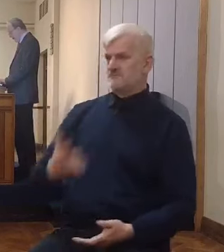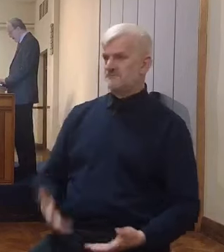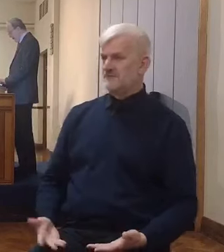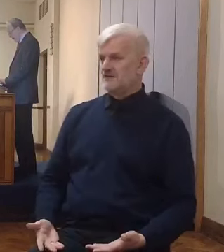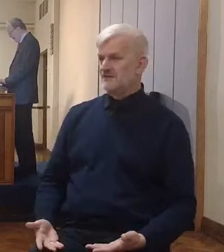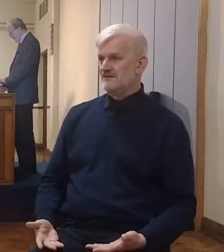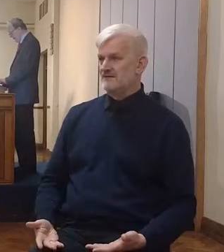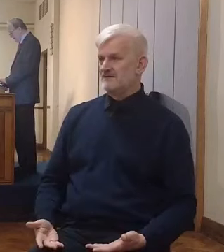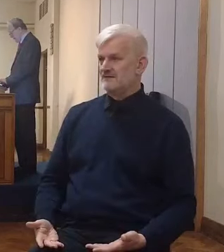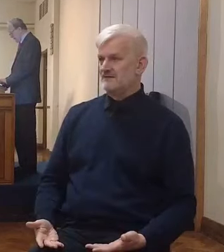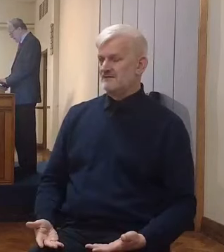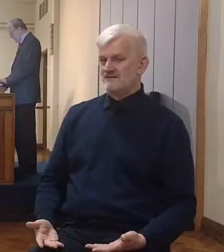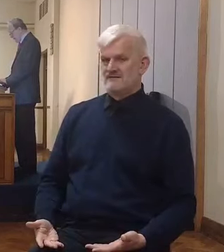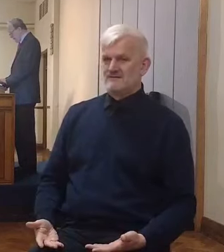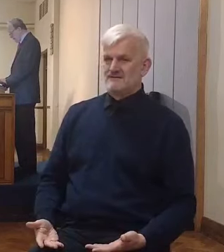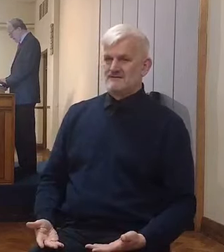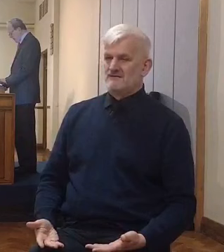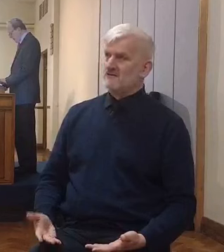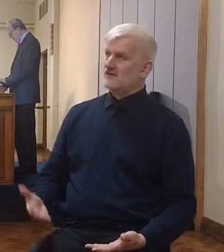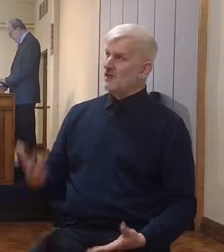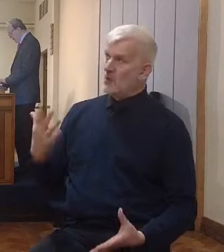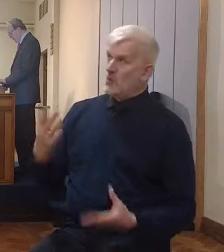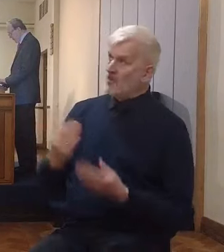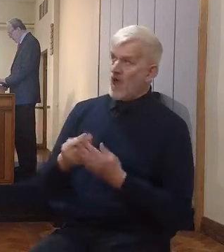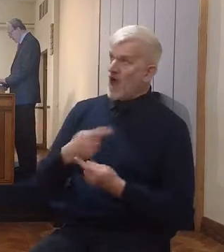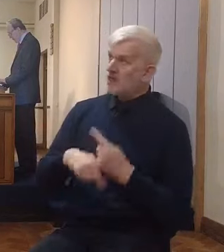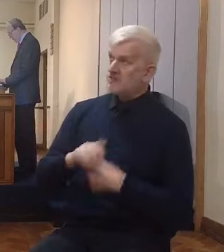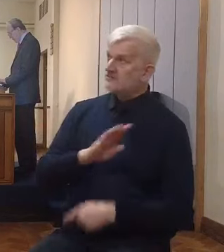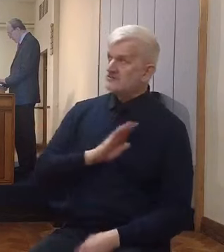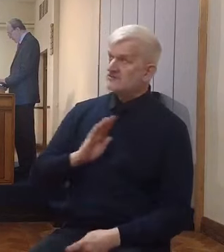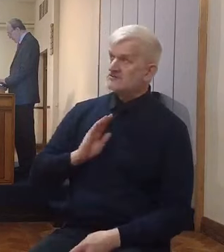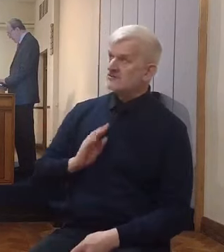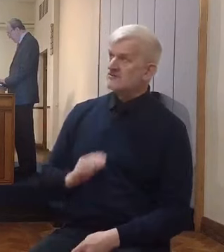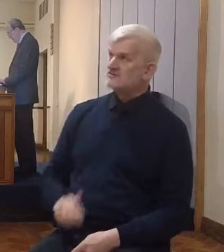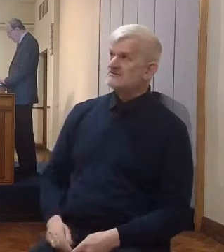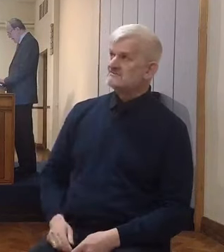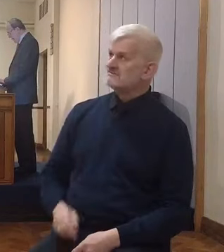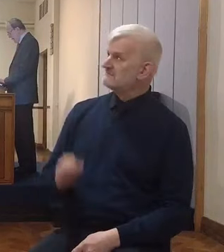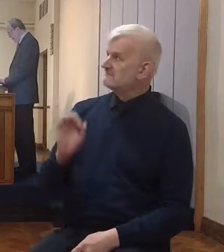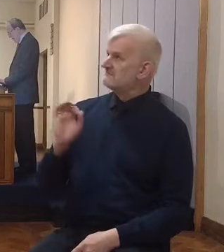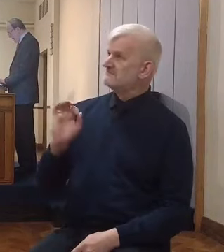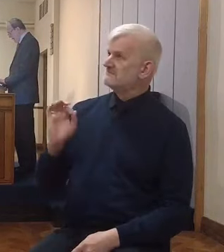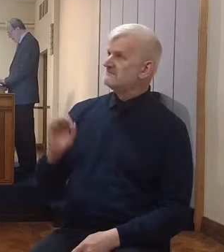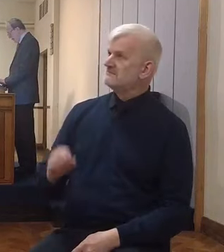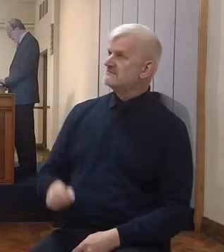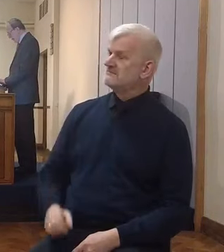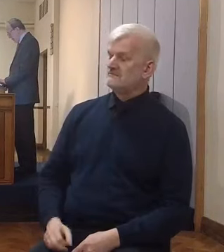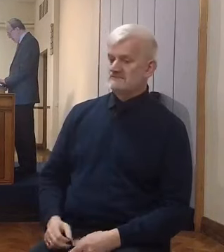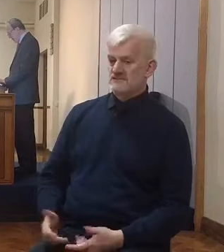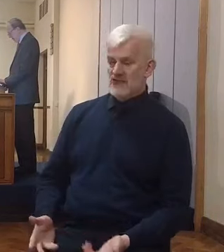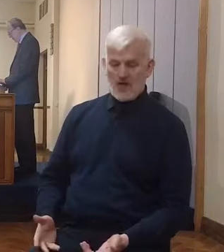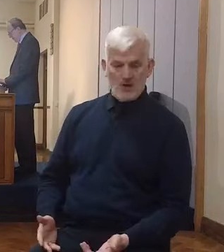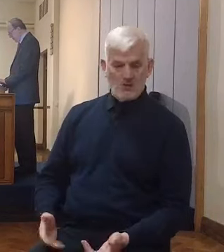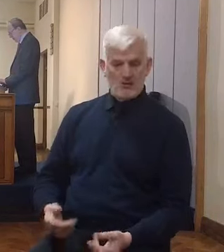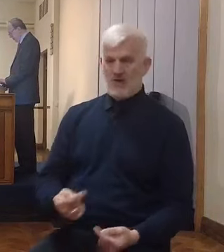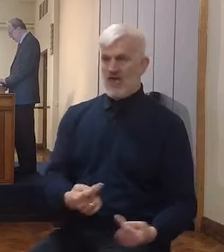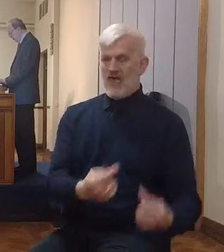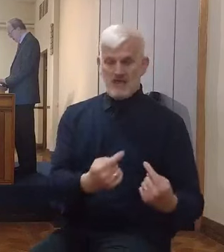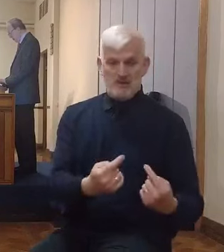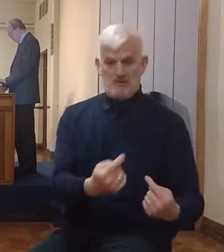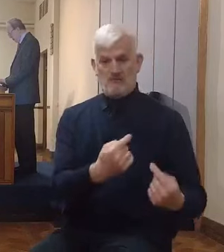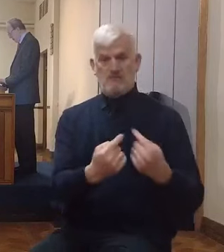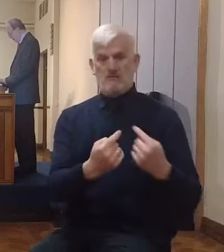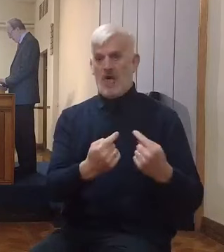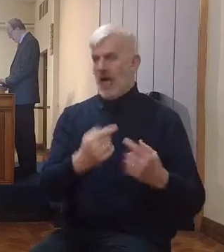our armies. Thou makest us to turn back from the enemy, and they which hate us